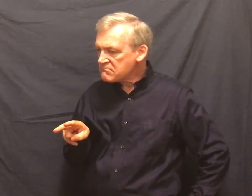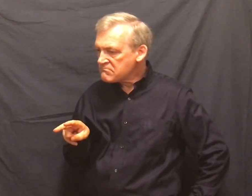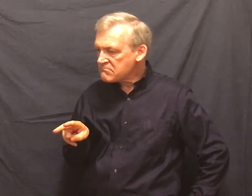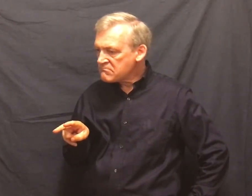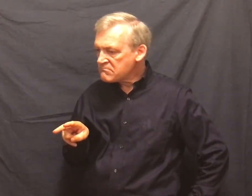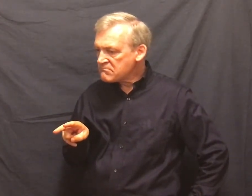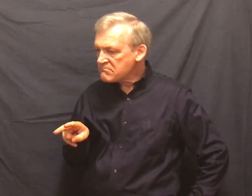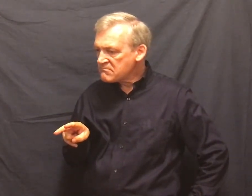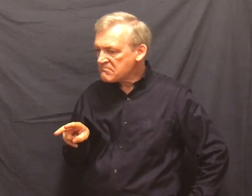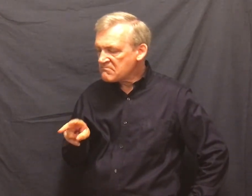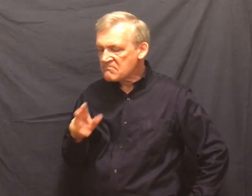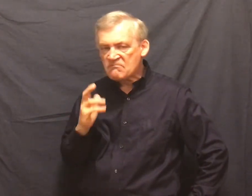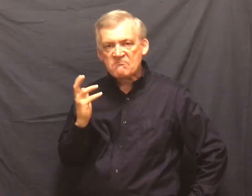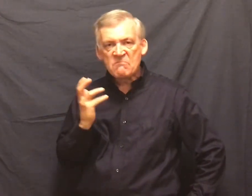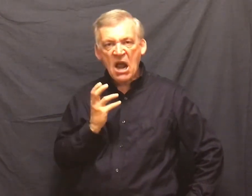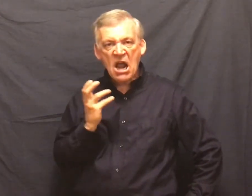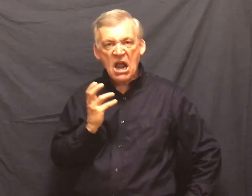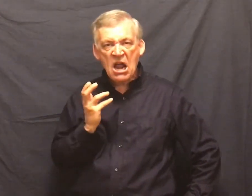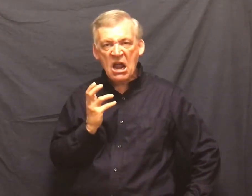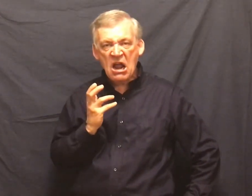Right in the back of the head, he said softly.